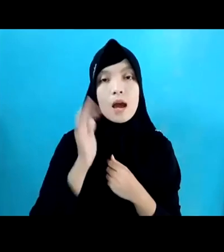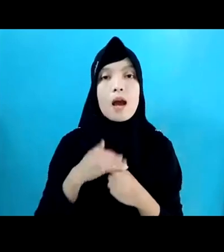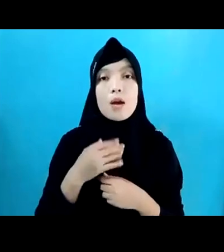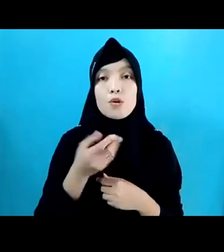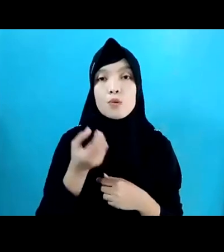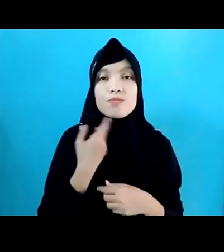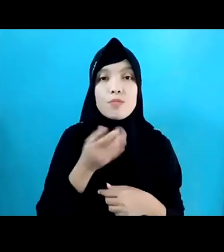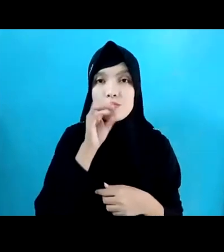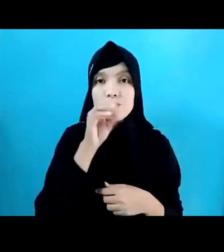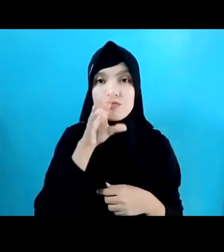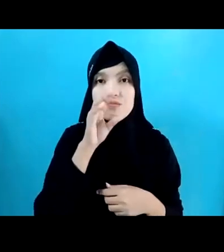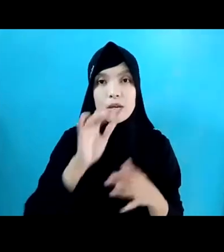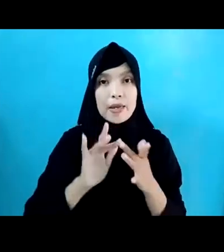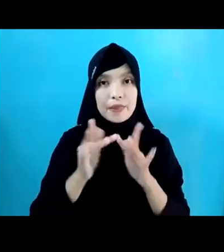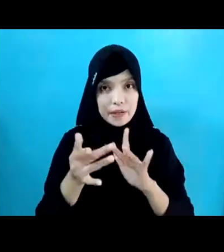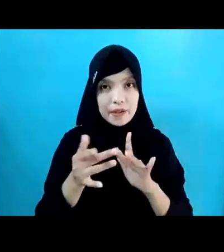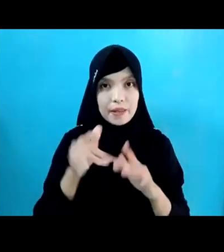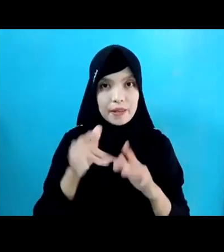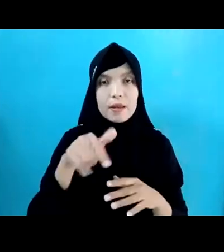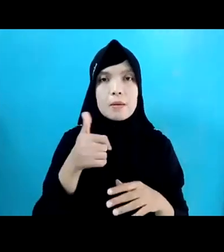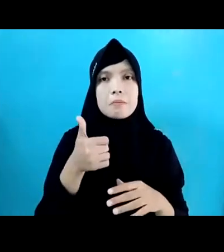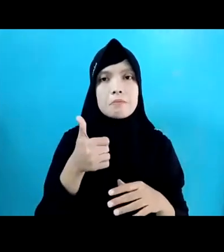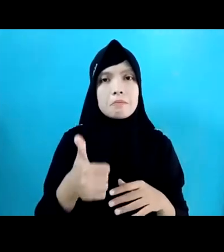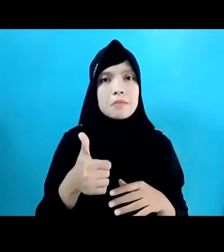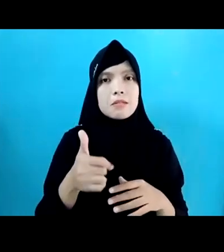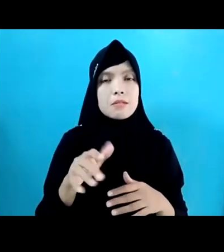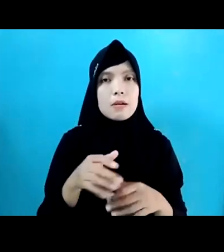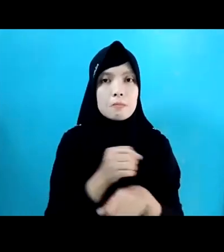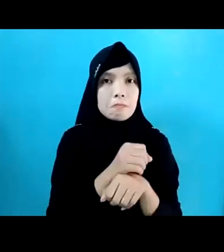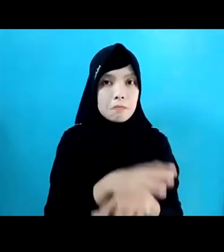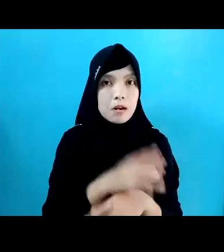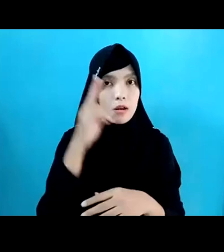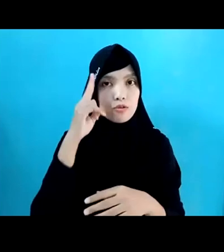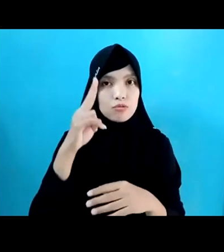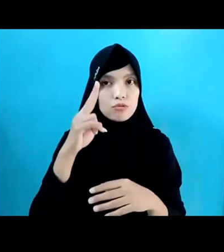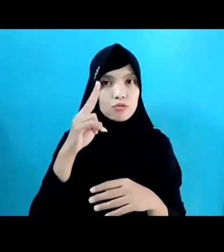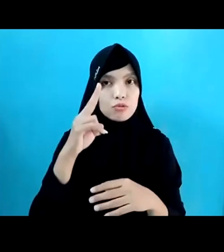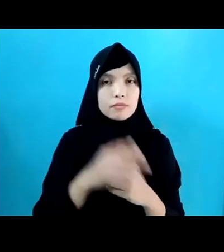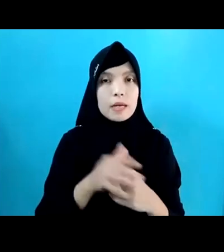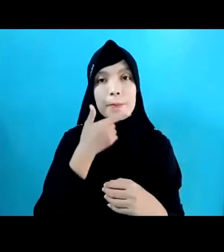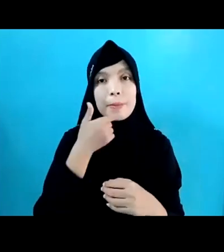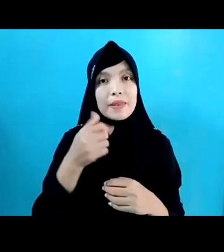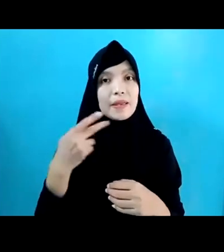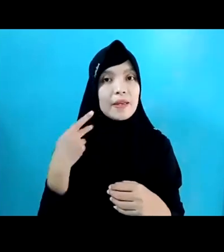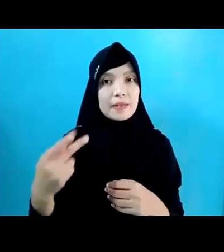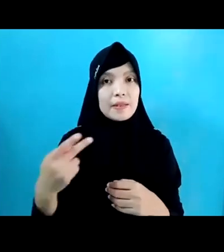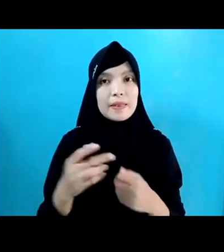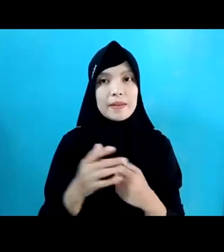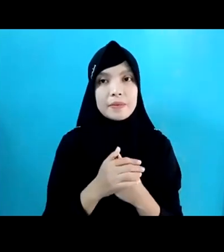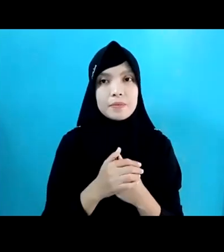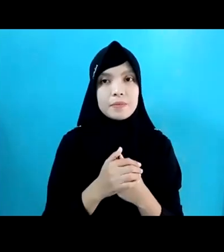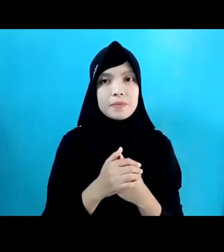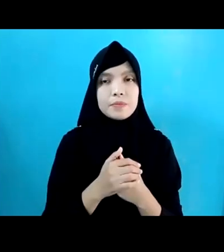Children Are Online All Day Every Day And Even In The Most Remote Locations In The World